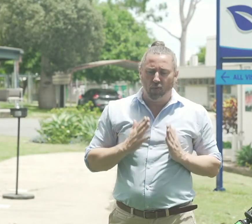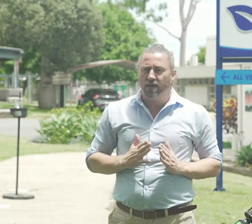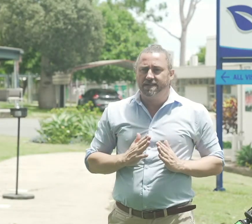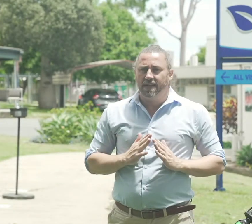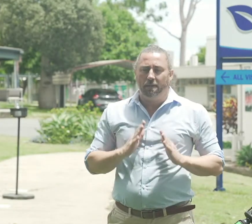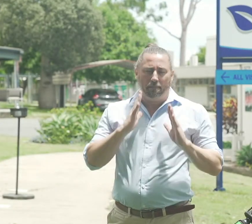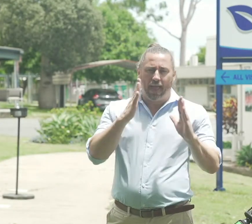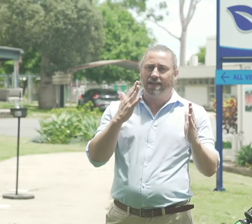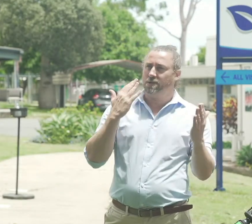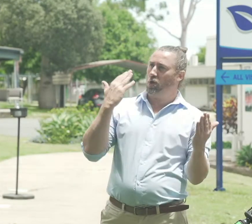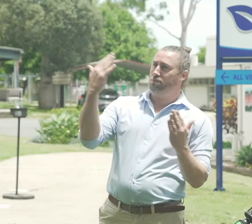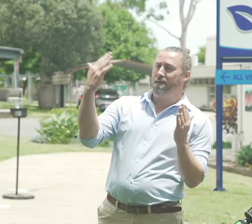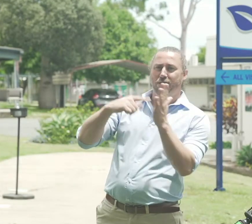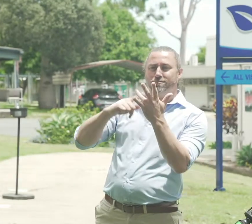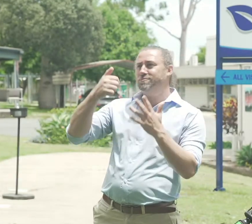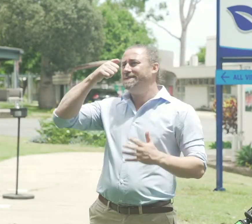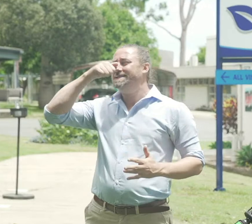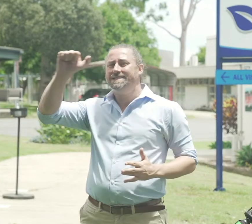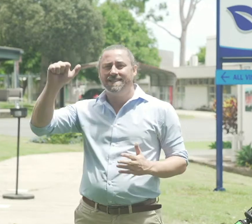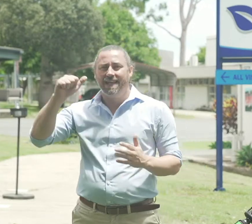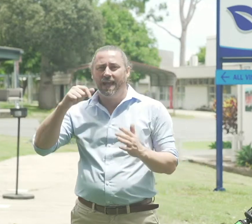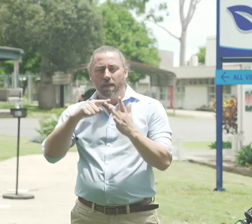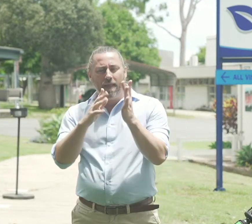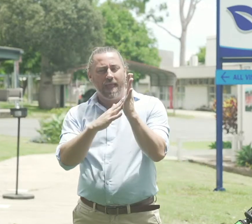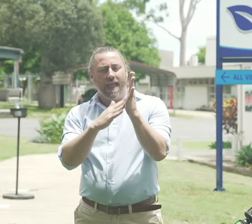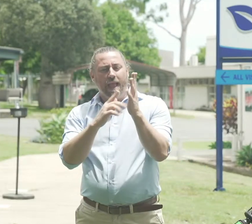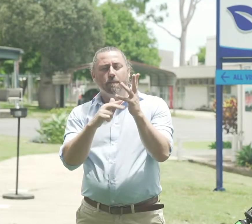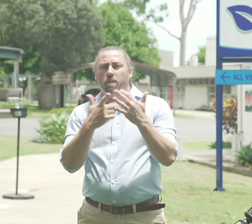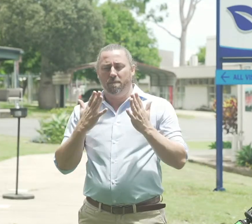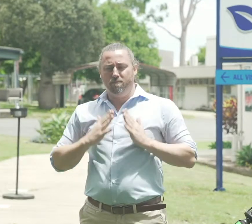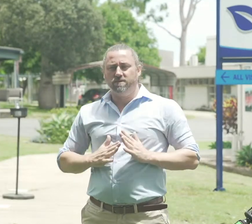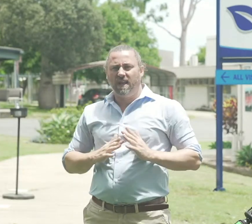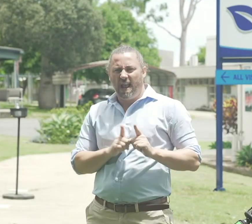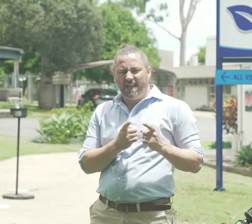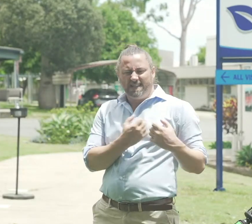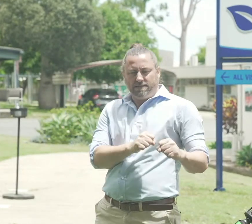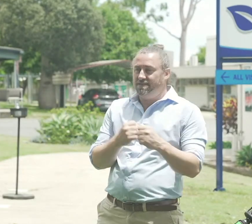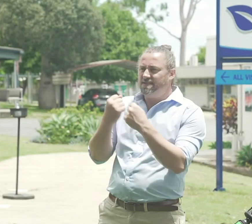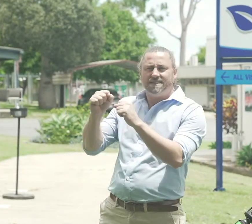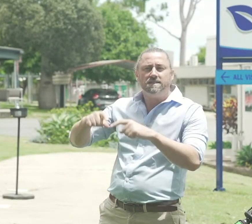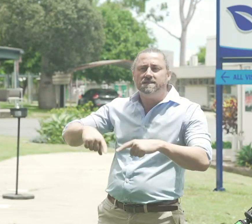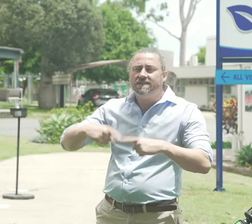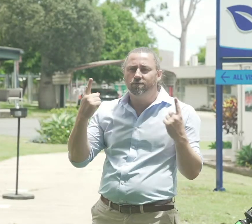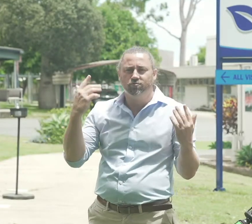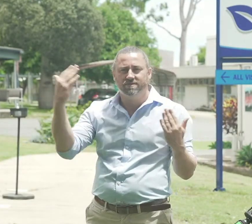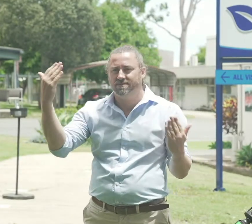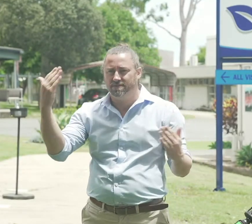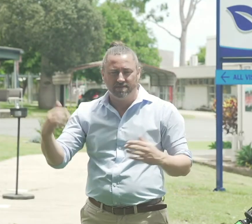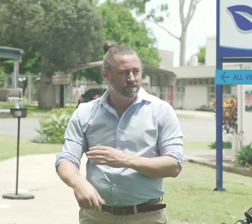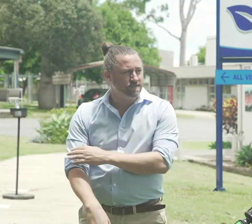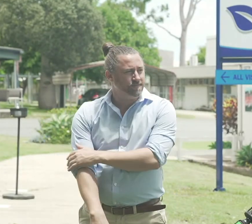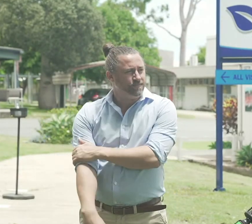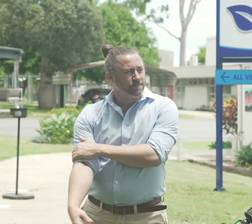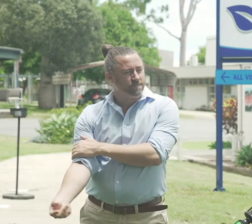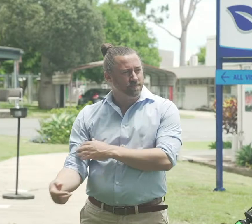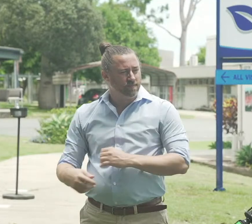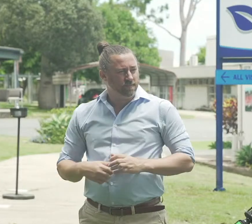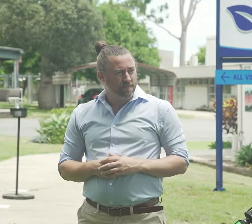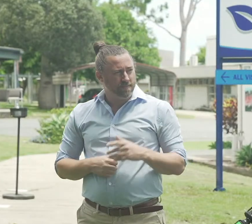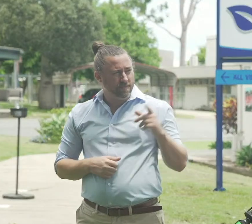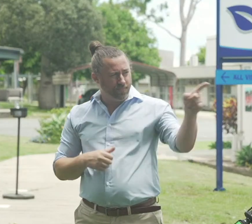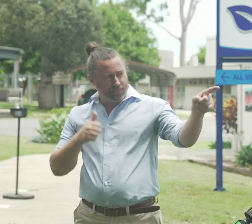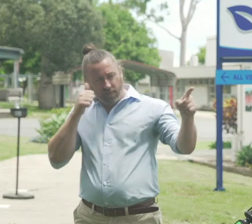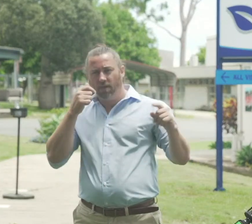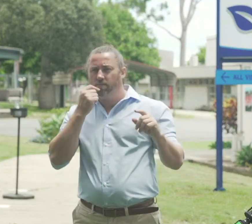immune system of someone over the age of 60. Is there any areas in Queensland that I know that you said a while ago that the parts of the